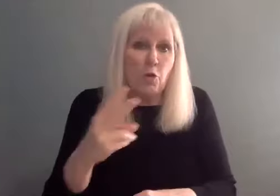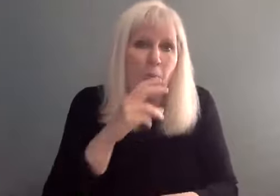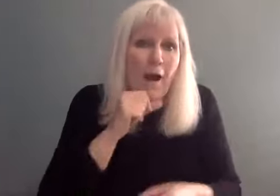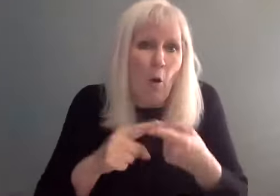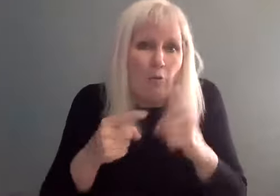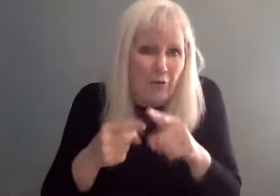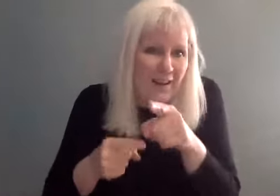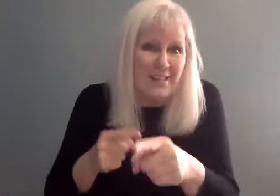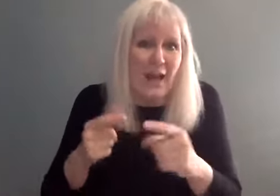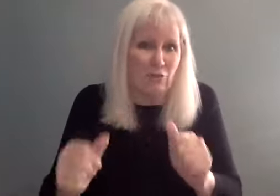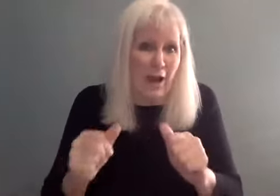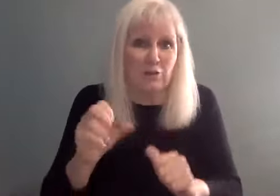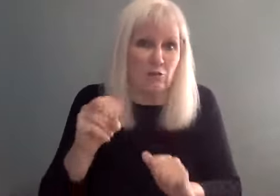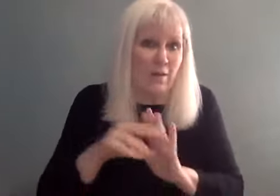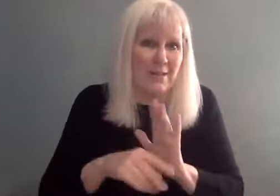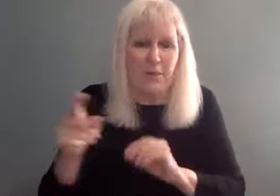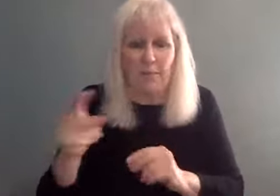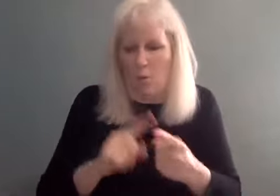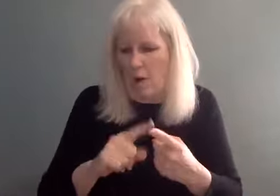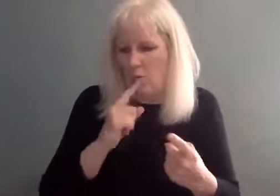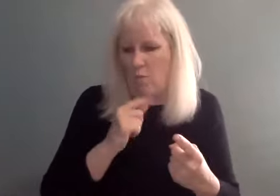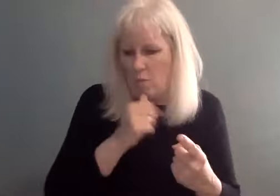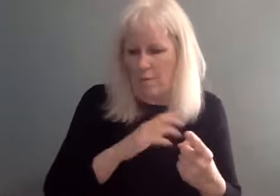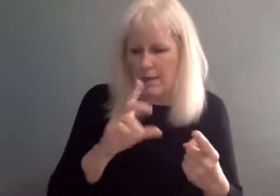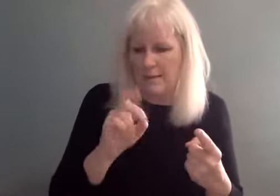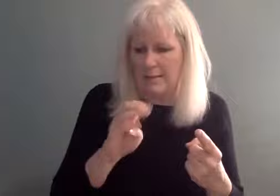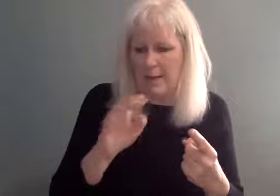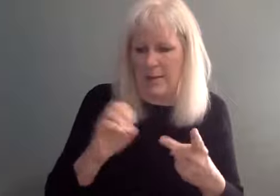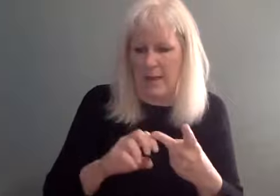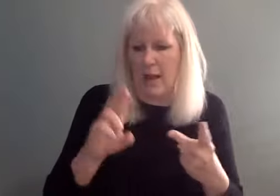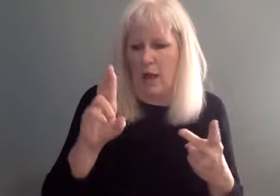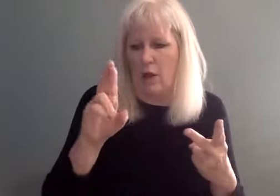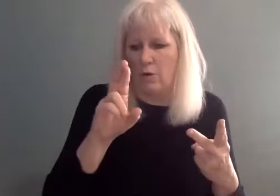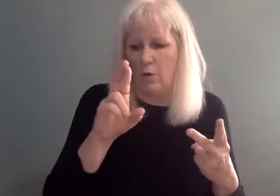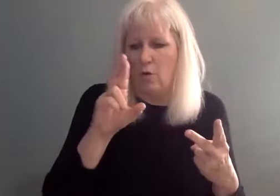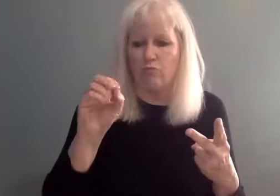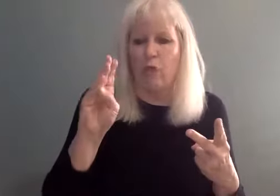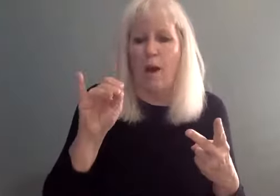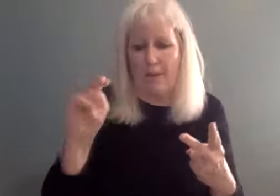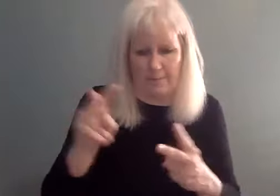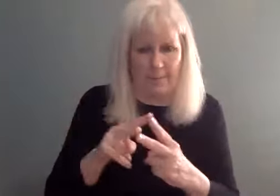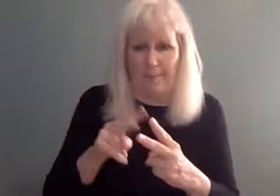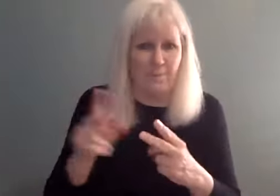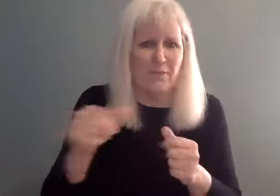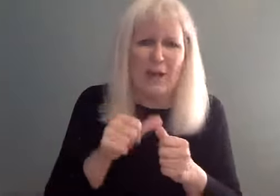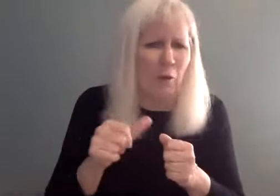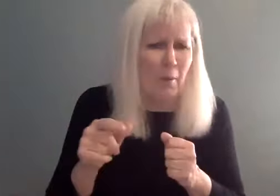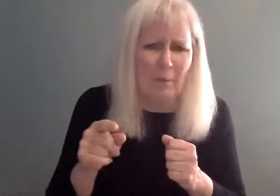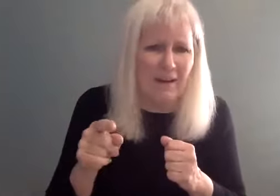me. Her name was Denny, and the other girl's name was Robin. And they don't remember. Denny remembers. She didn't recognize